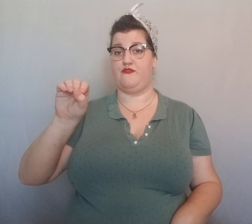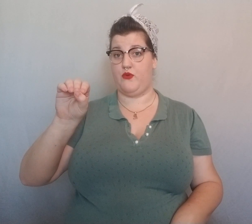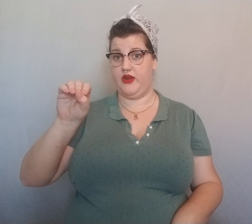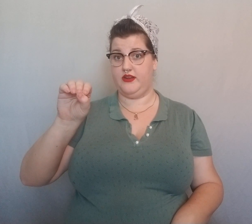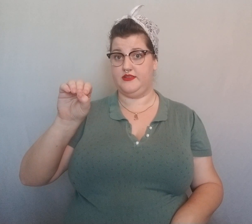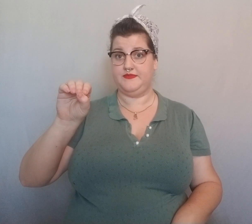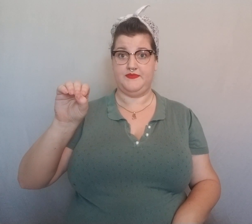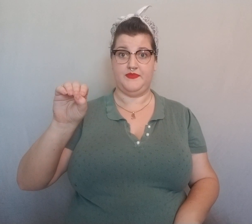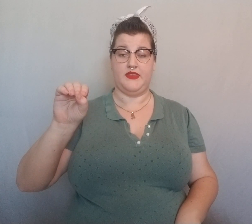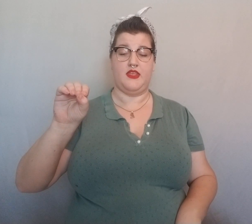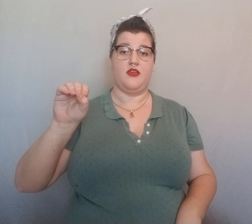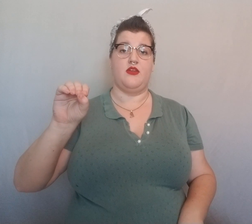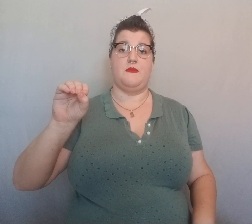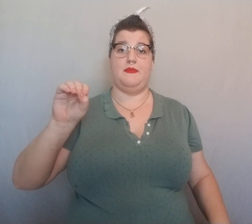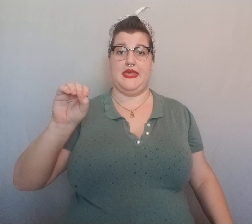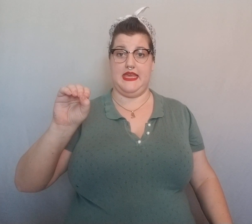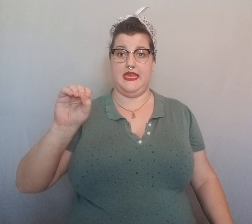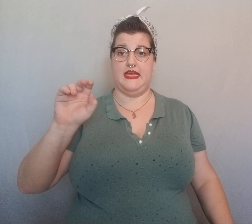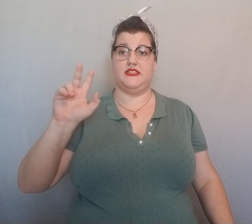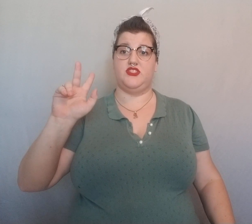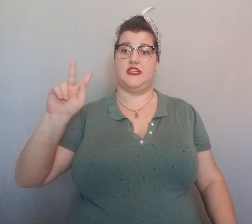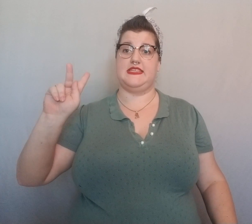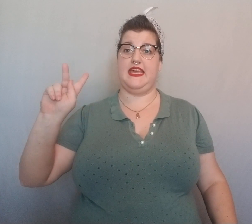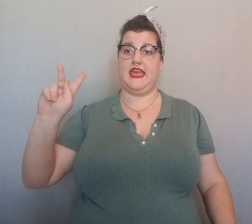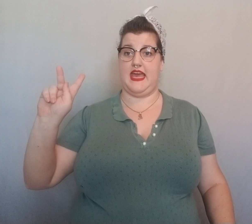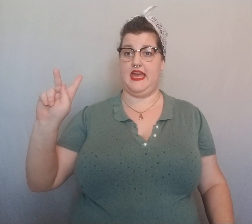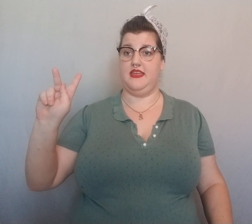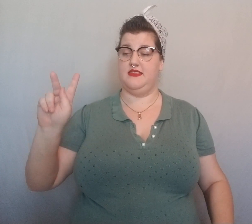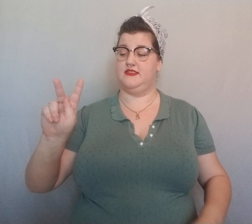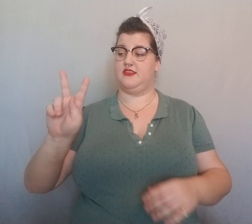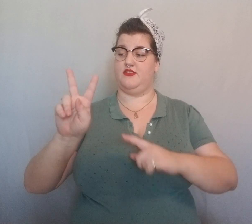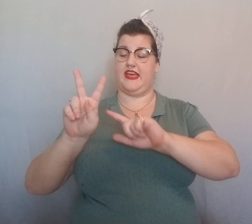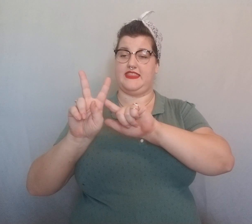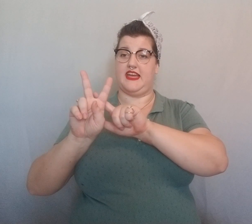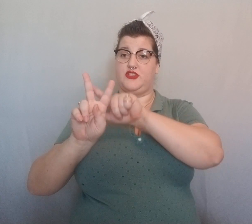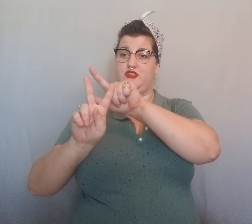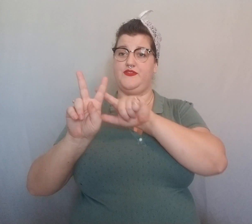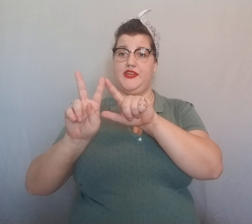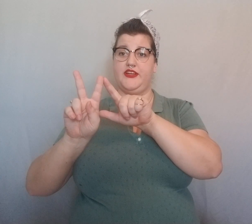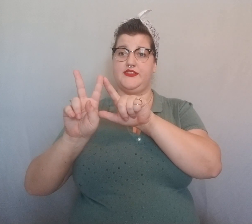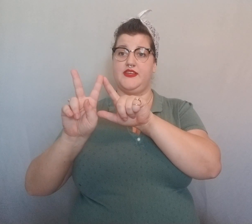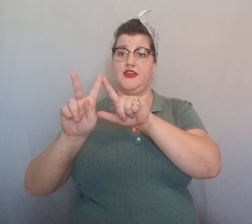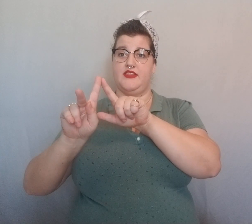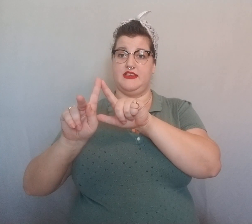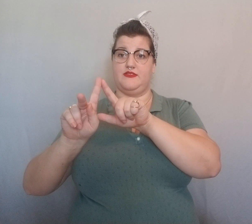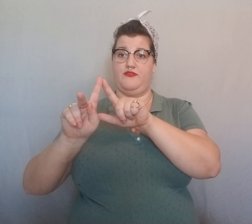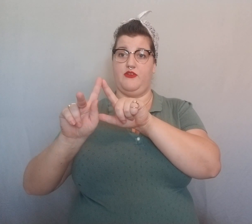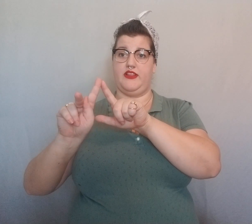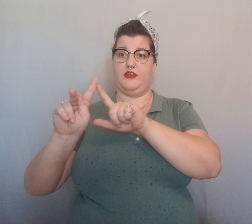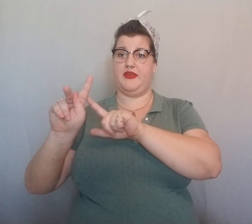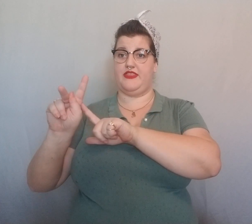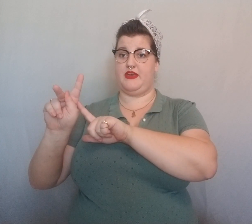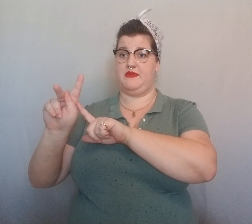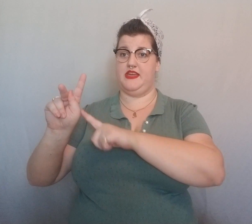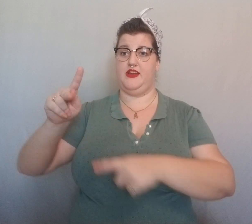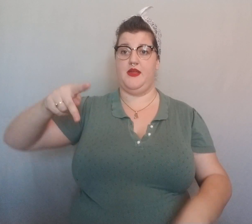forward. P is just like K. So like that, two fingers, this one forward a little bit, thumb here,